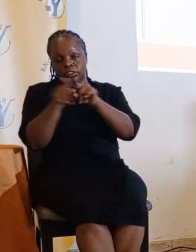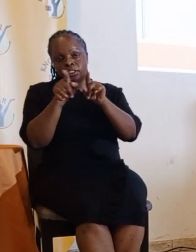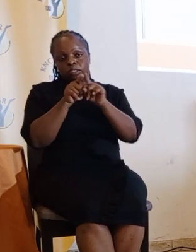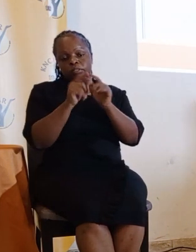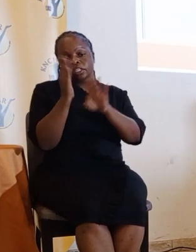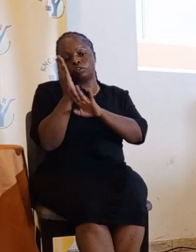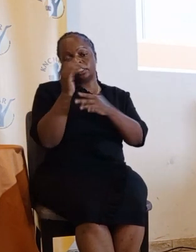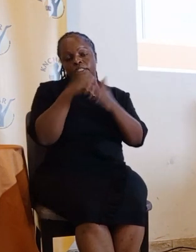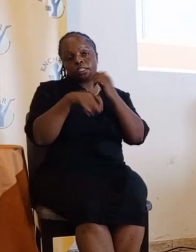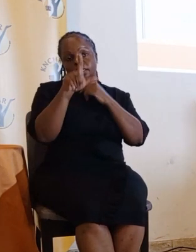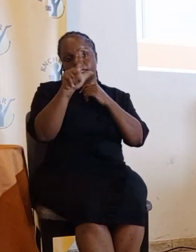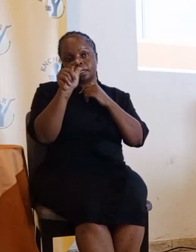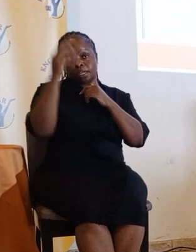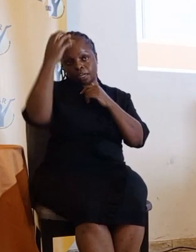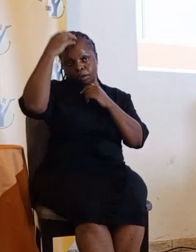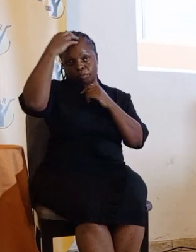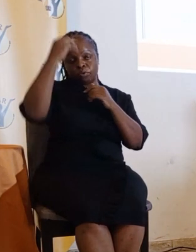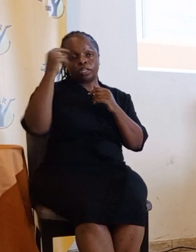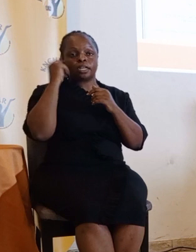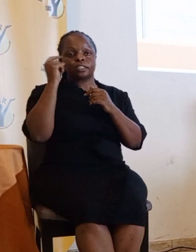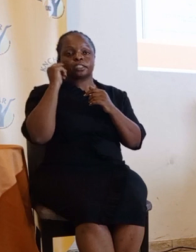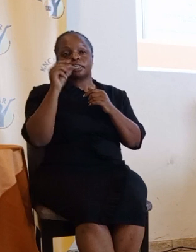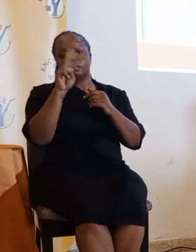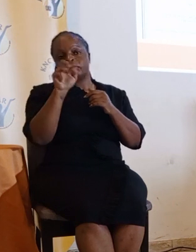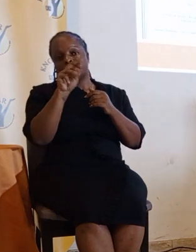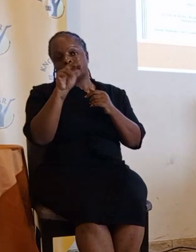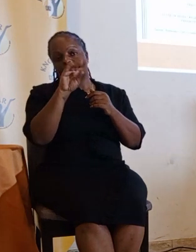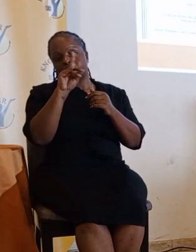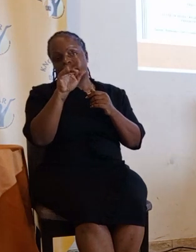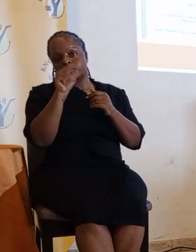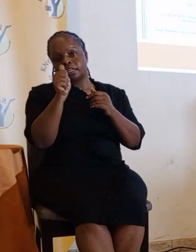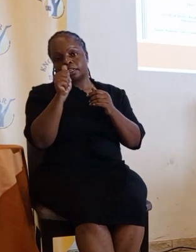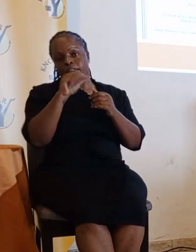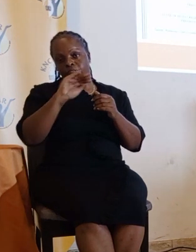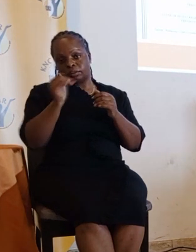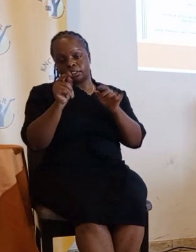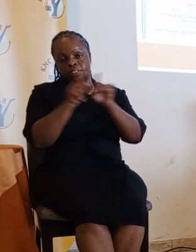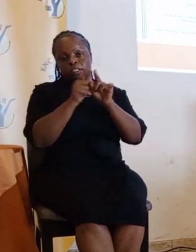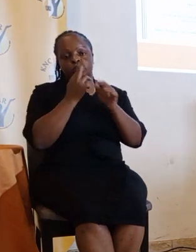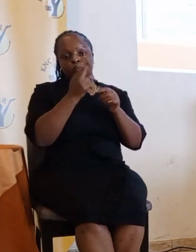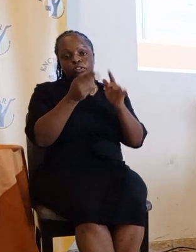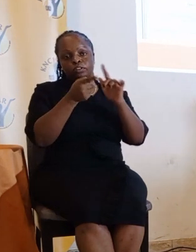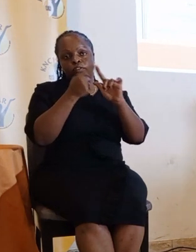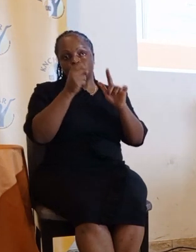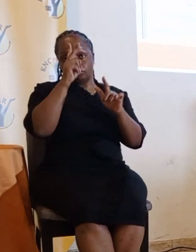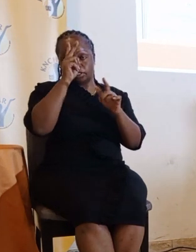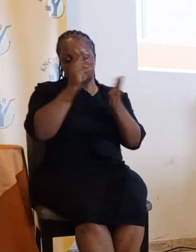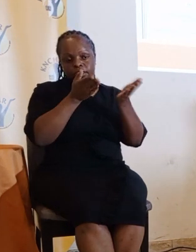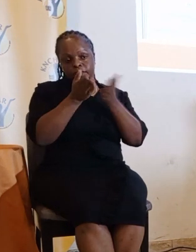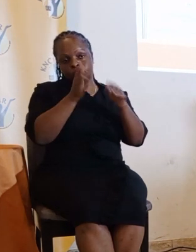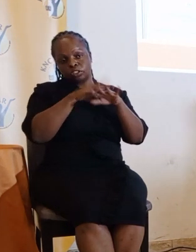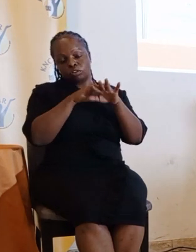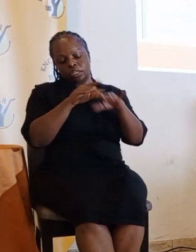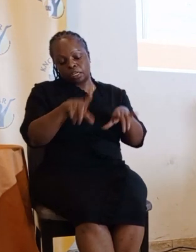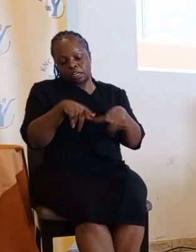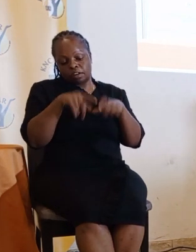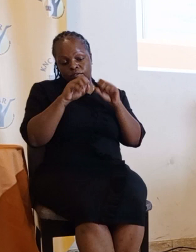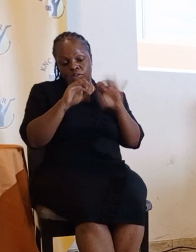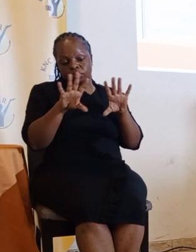Garissa, Wajir, and Mandera counties. Although reports from the National Police Service on the lives lost remain